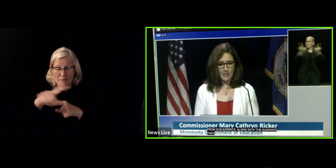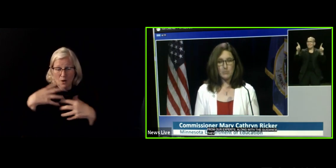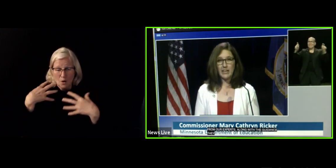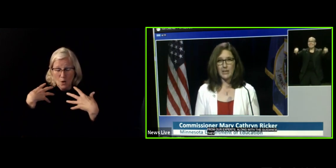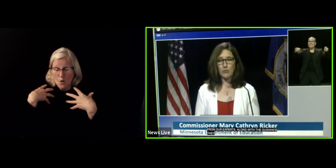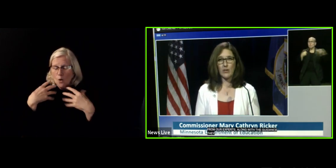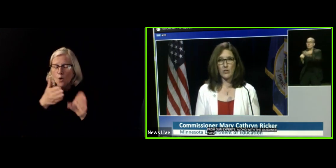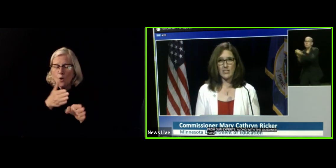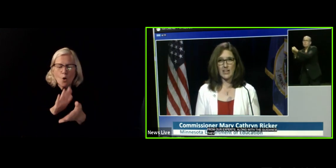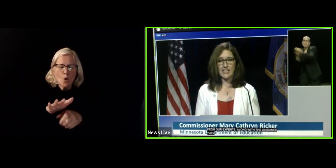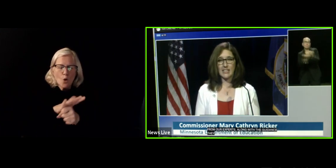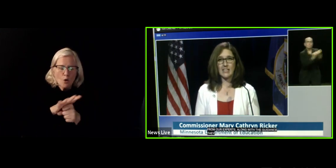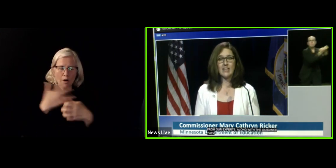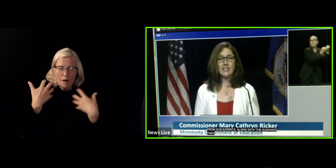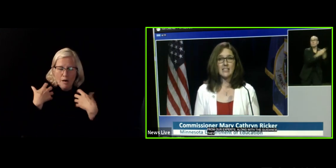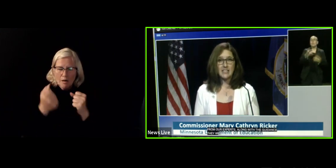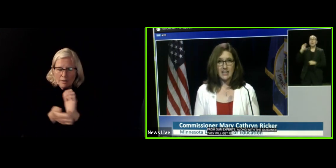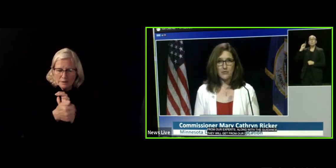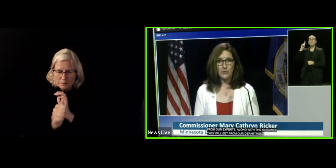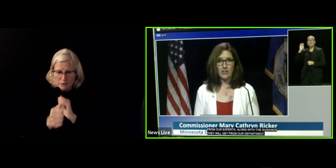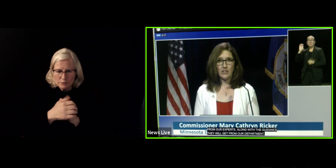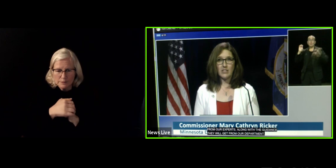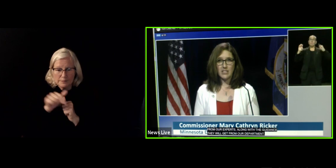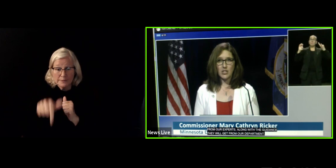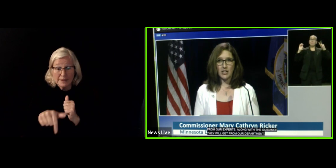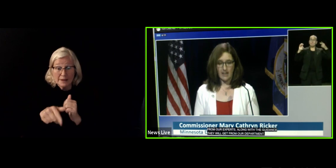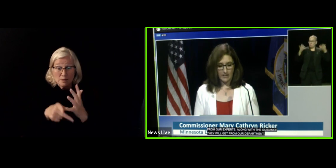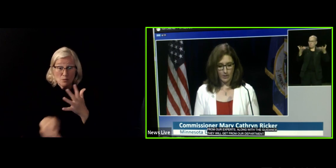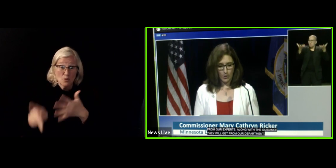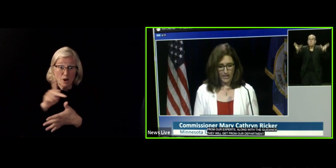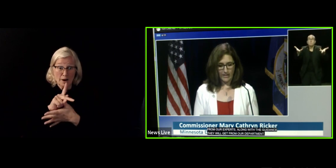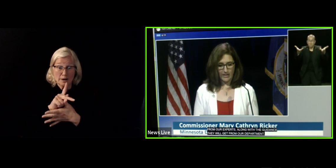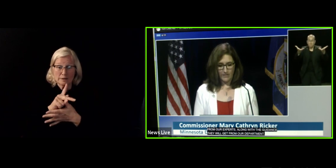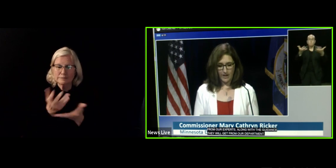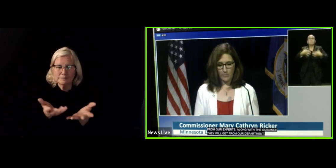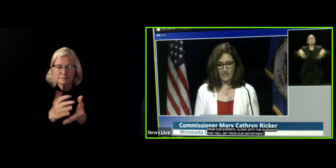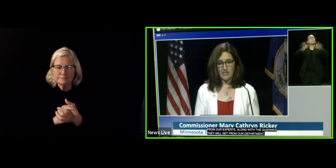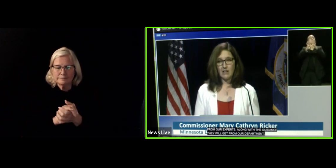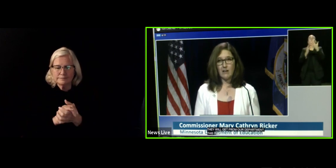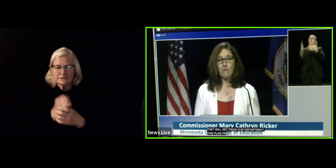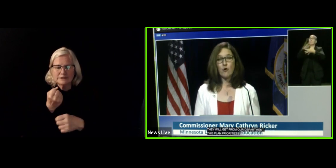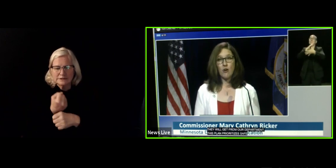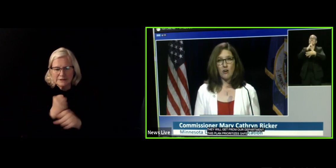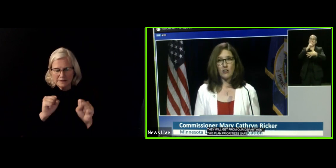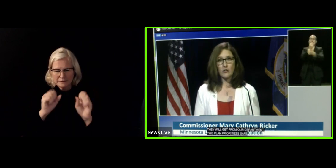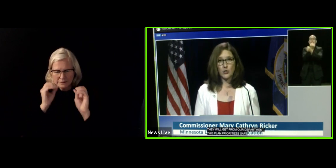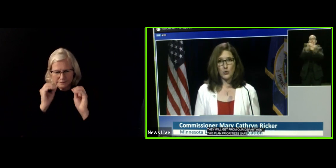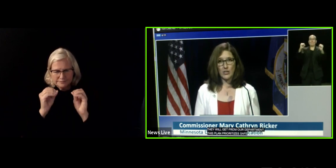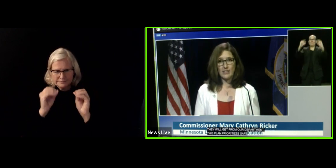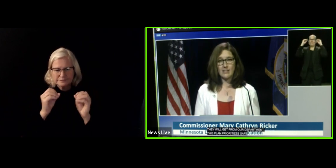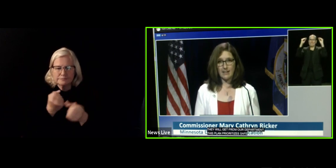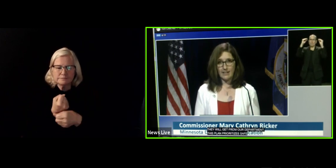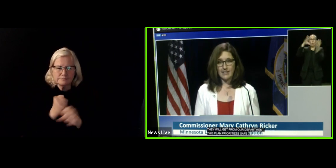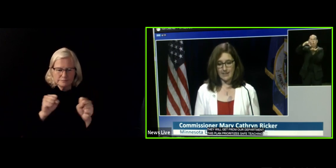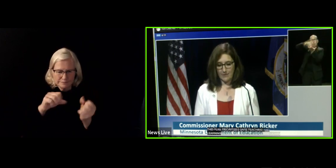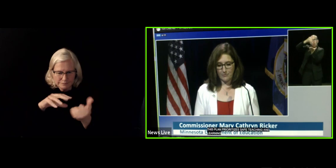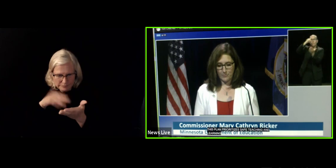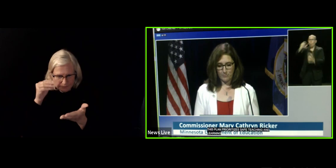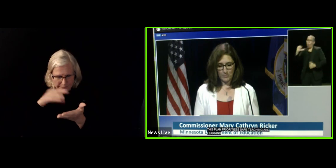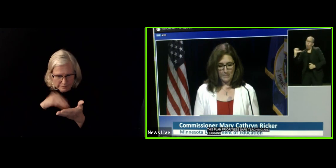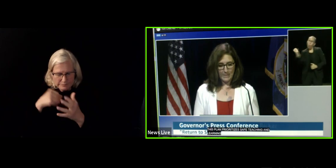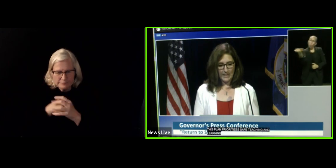This plan prioritizes safe teaching and learning environments for all our students and